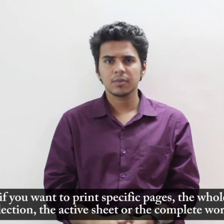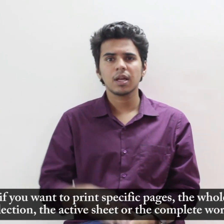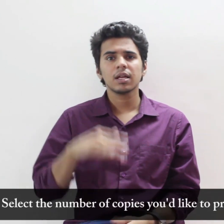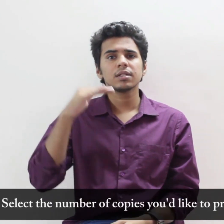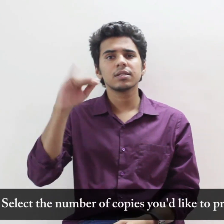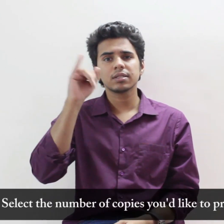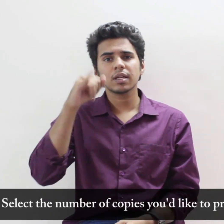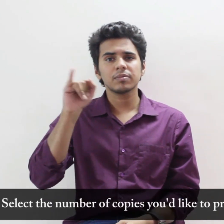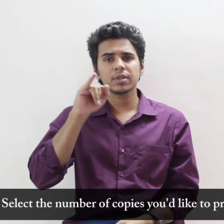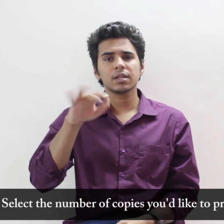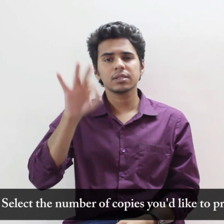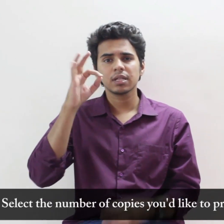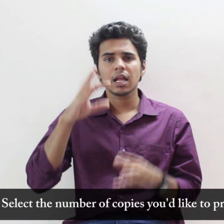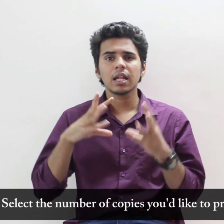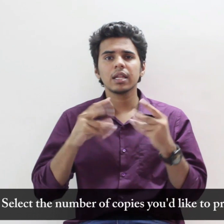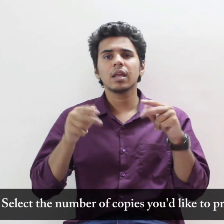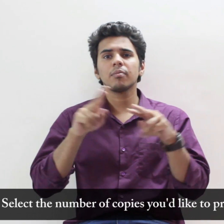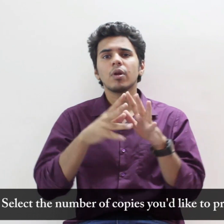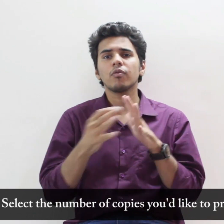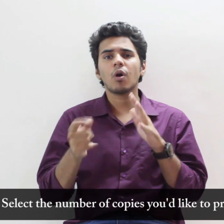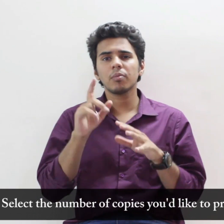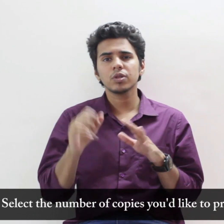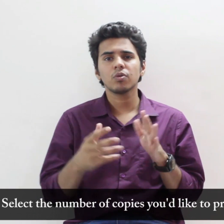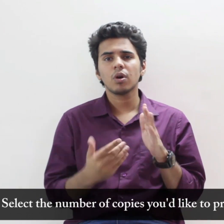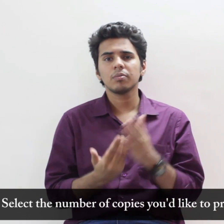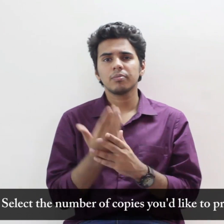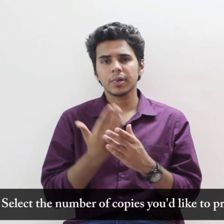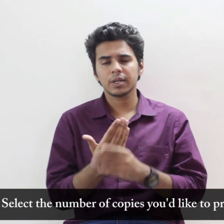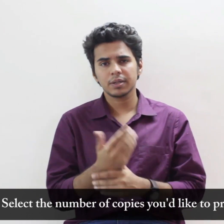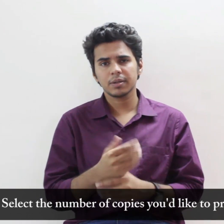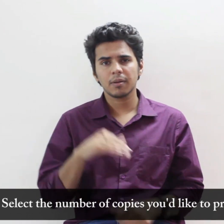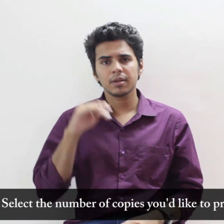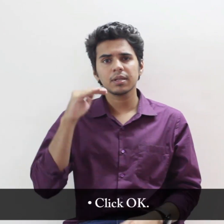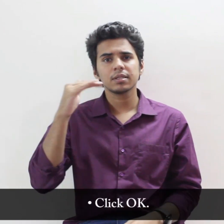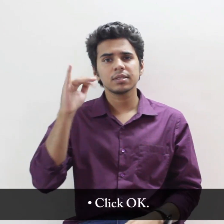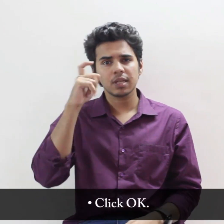Select the number of copies you would like to print. Click OK.